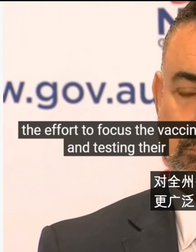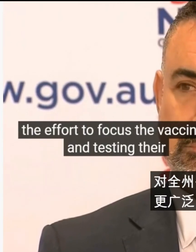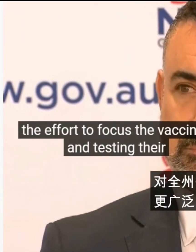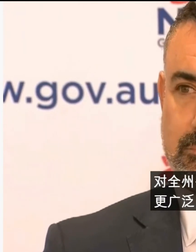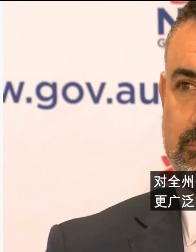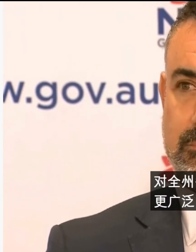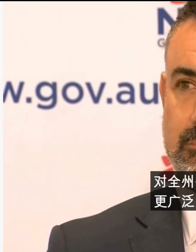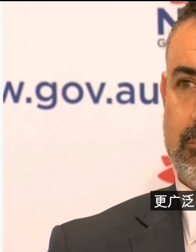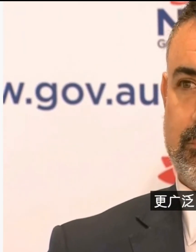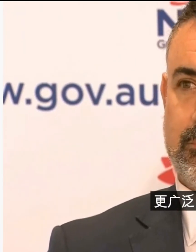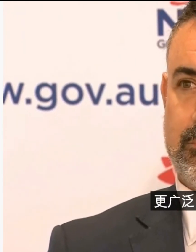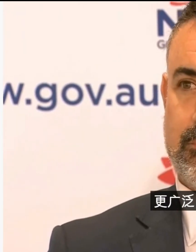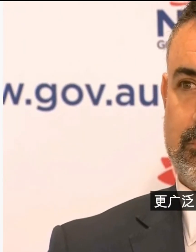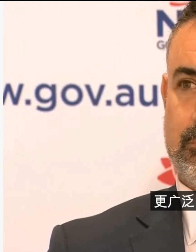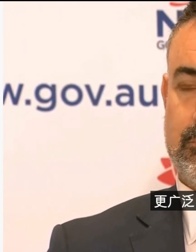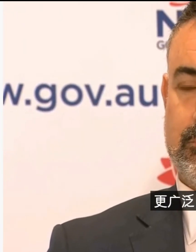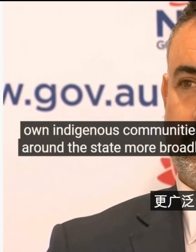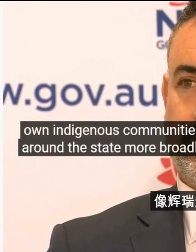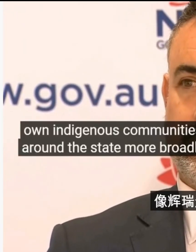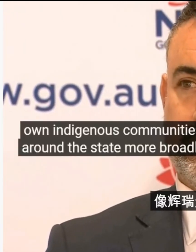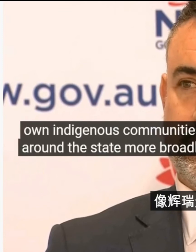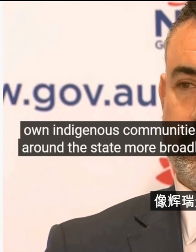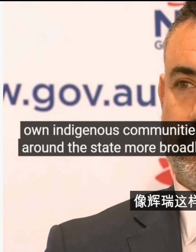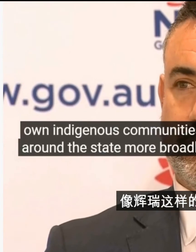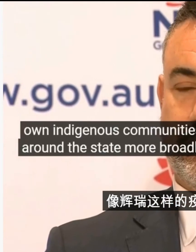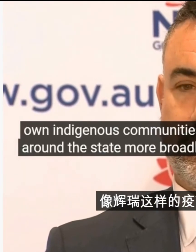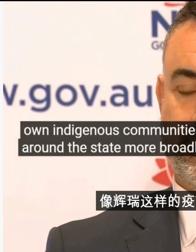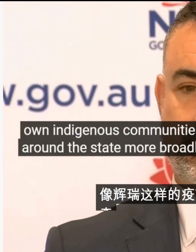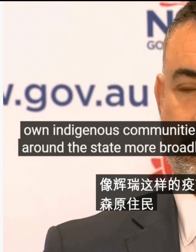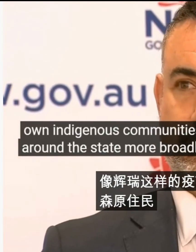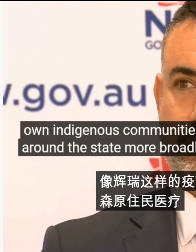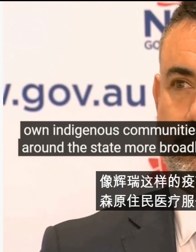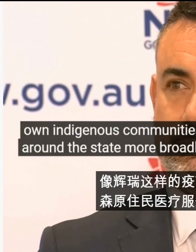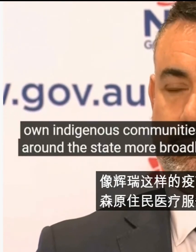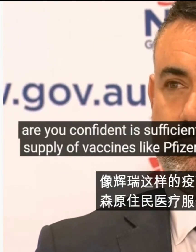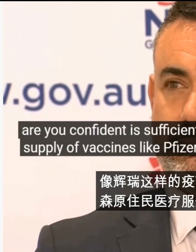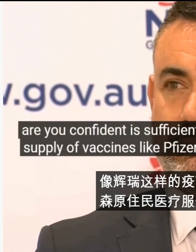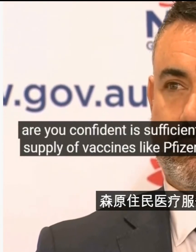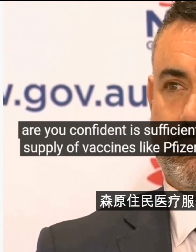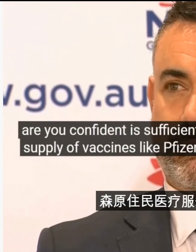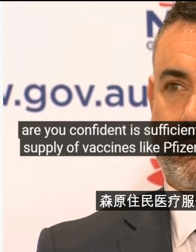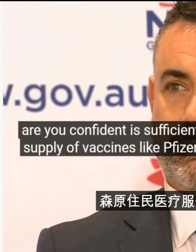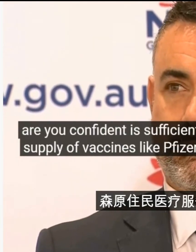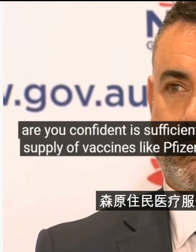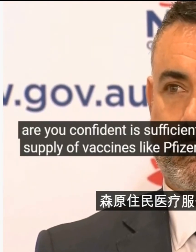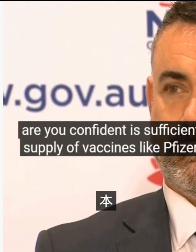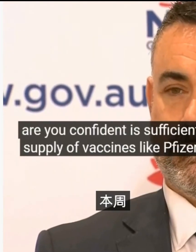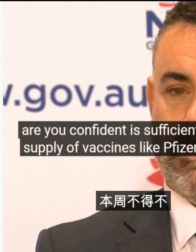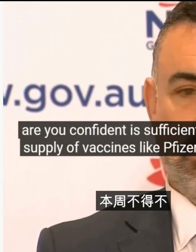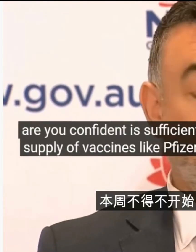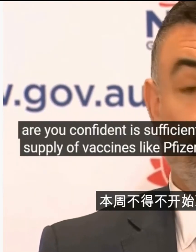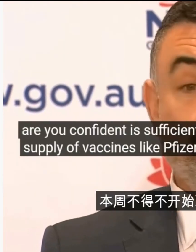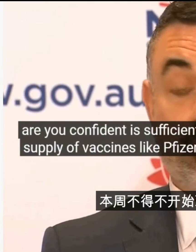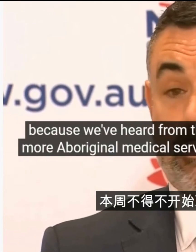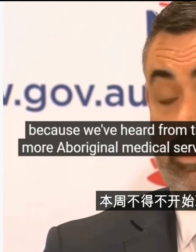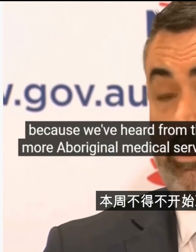more broadly, are you confident there's sufficient supply of vaccines like Pfizer? Because we've heard from the Moree Aboriginal Medical Service they've had to start cancelling Pfizer